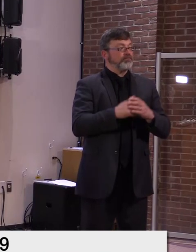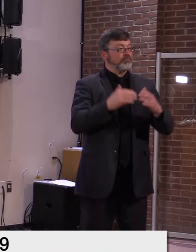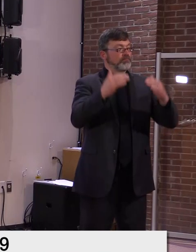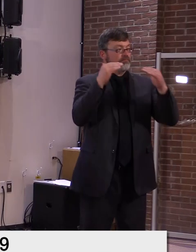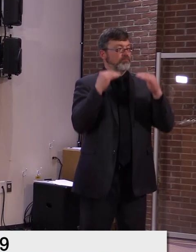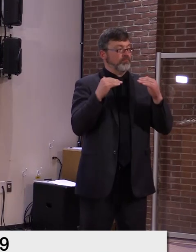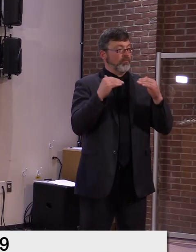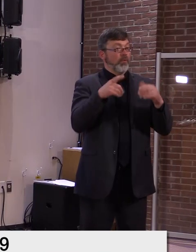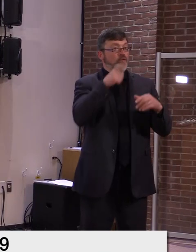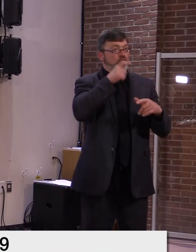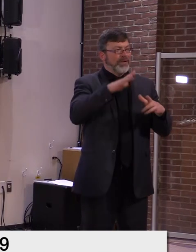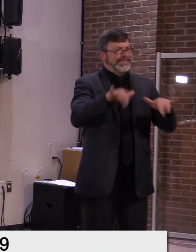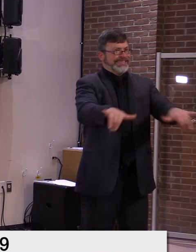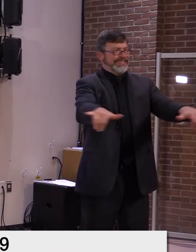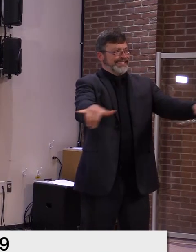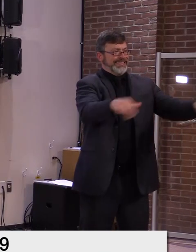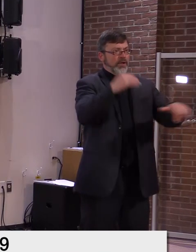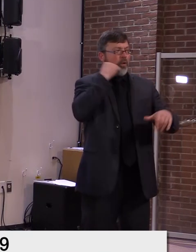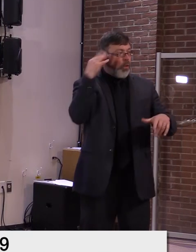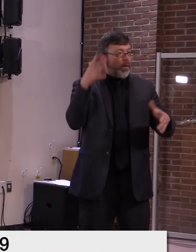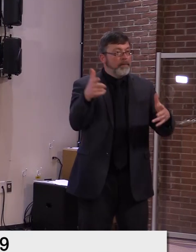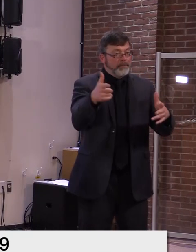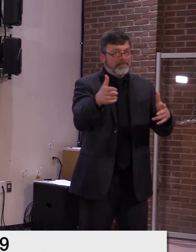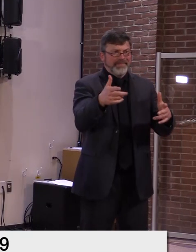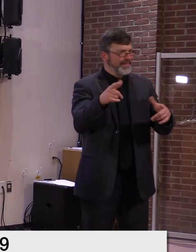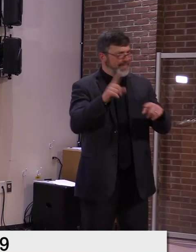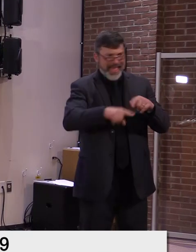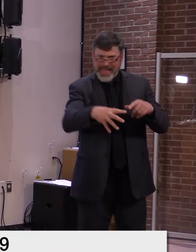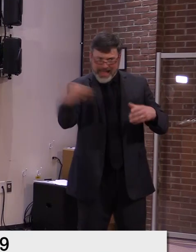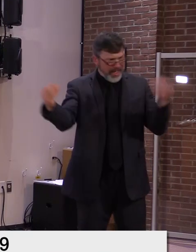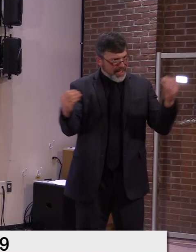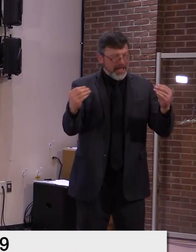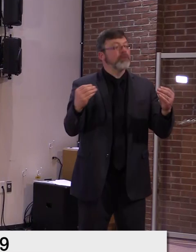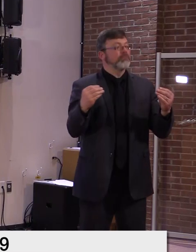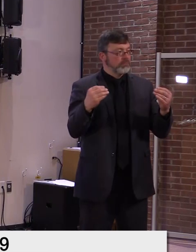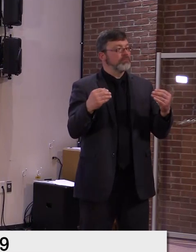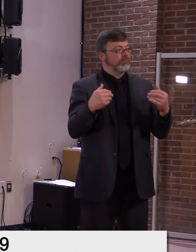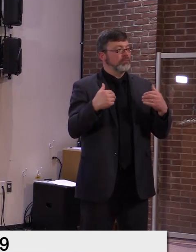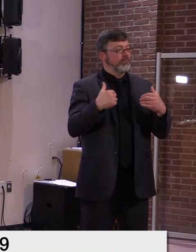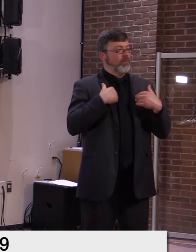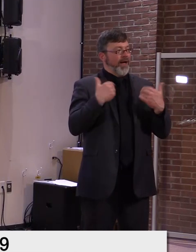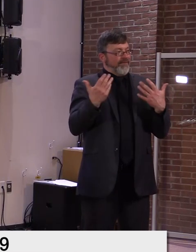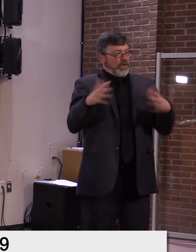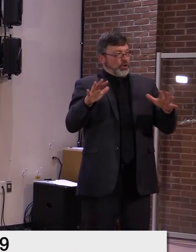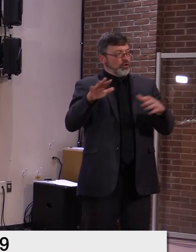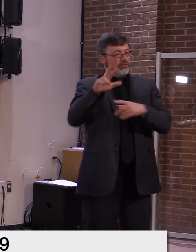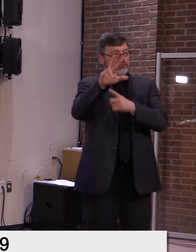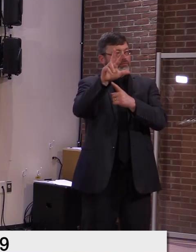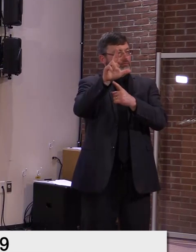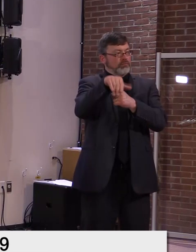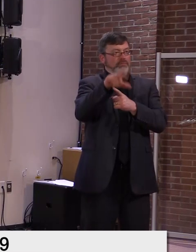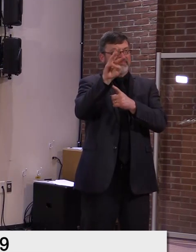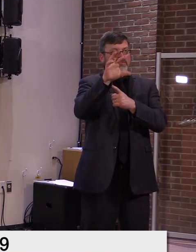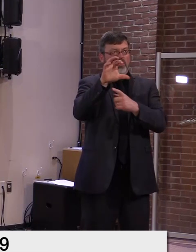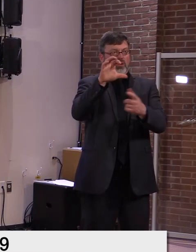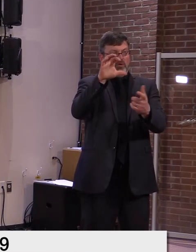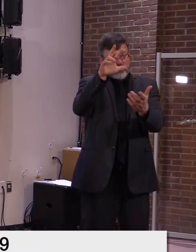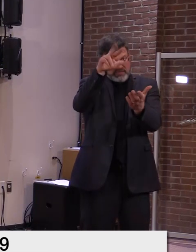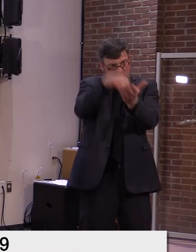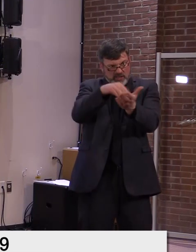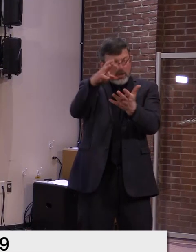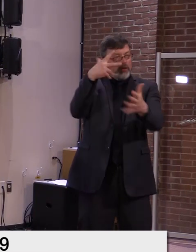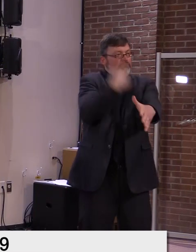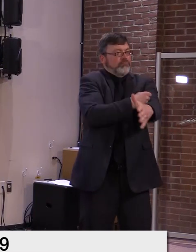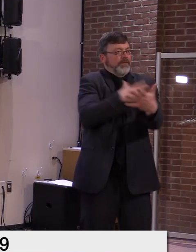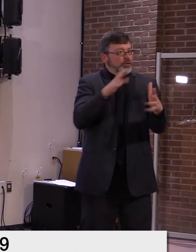3,671 have received their first dose of vaccine. Those that are homebound and qualify for a vaccine can call. It's a